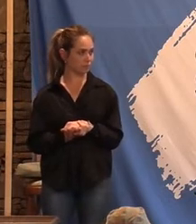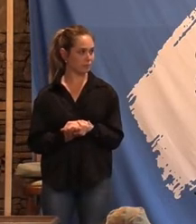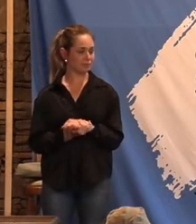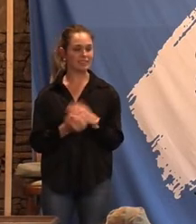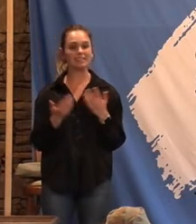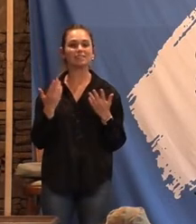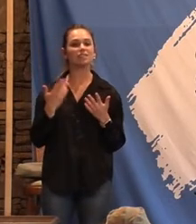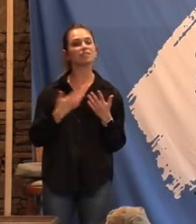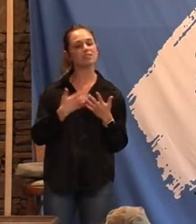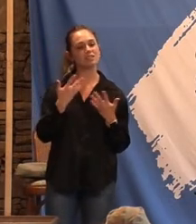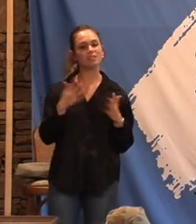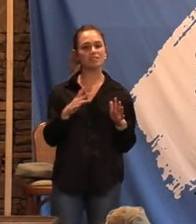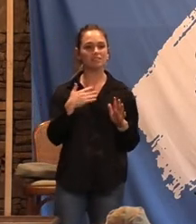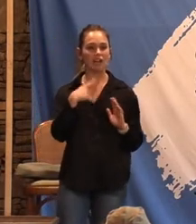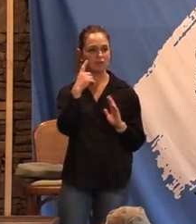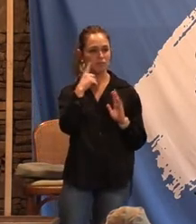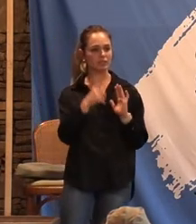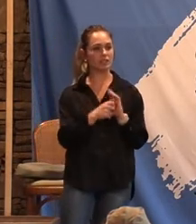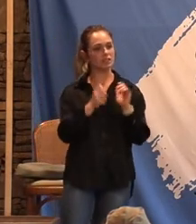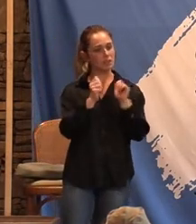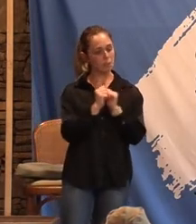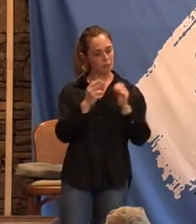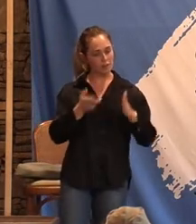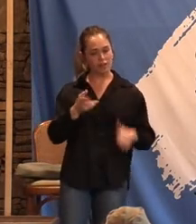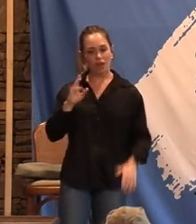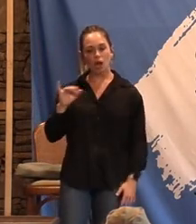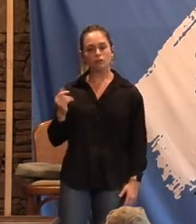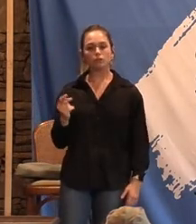in the end, I realized that without Johnny,